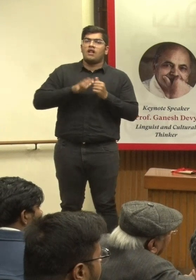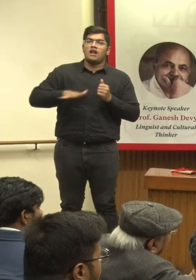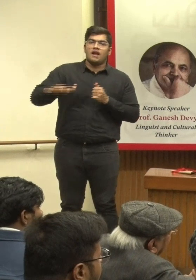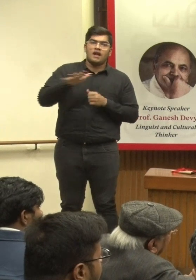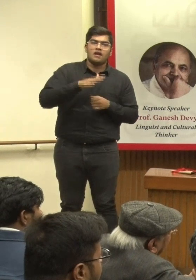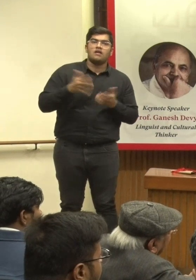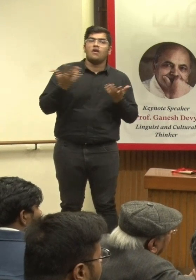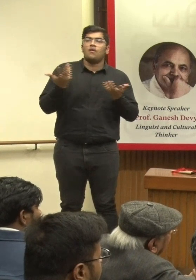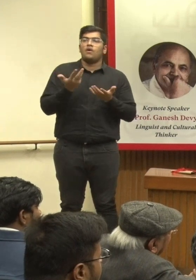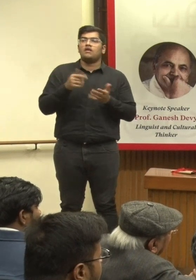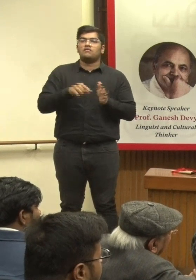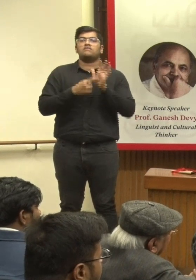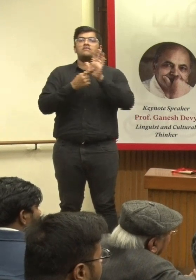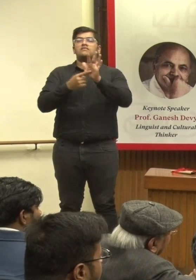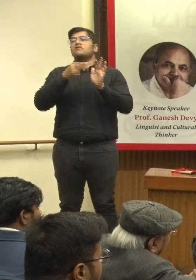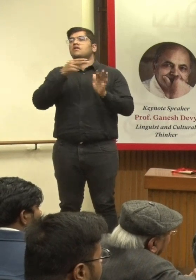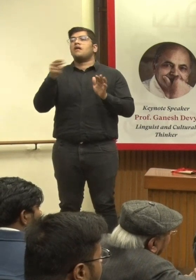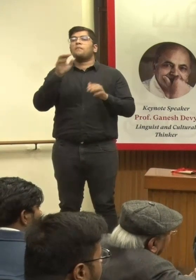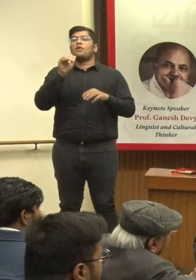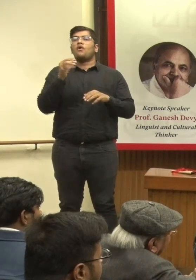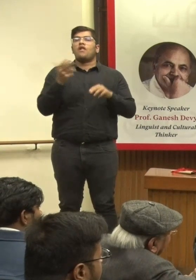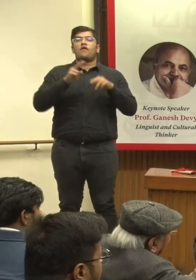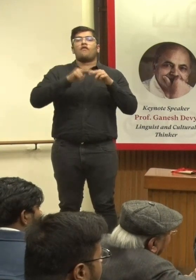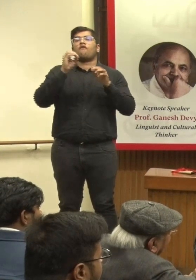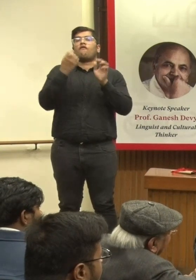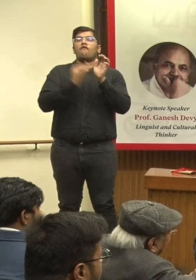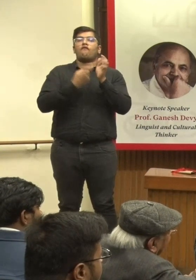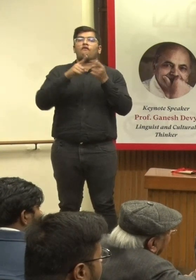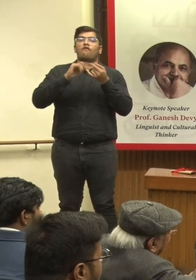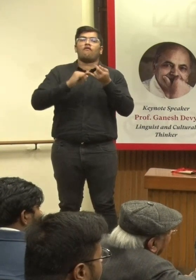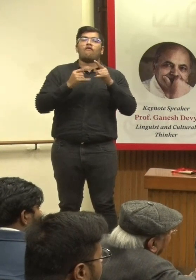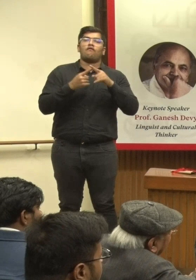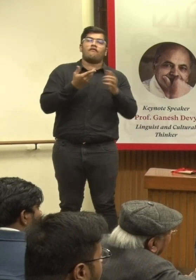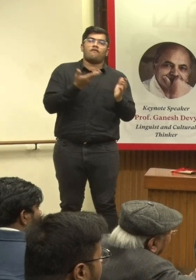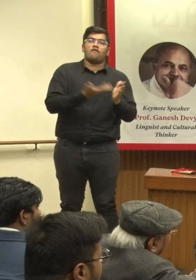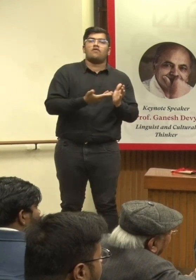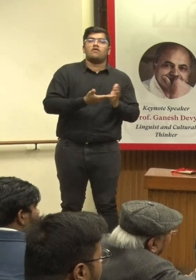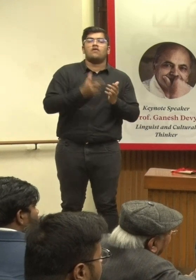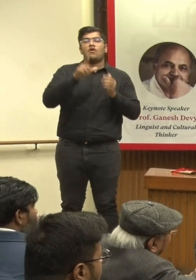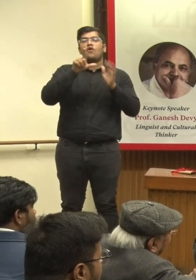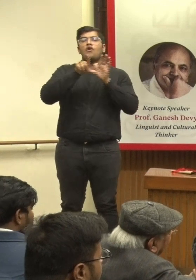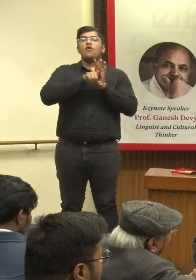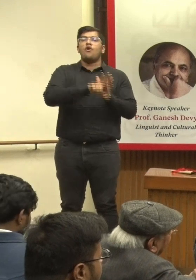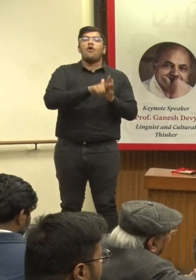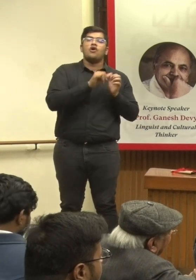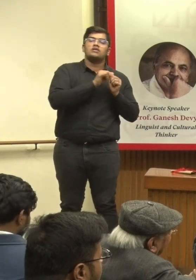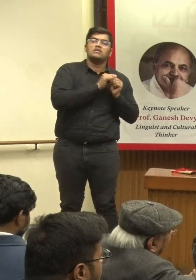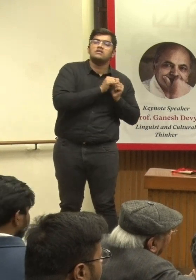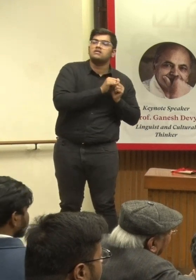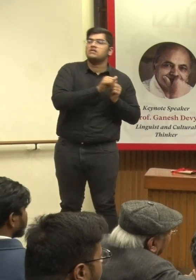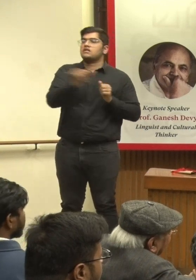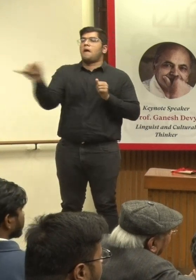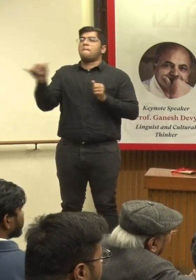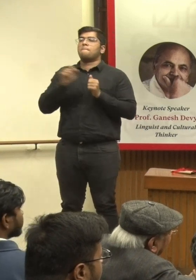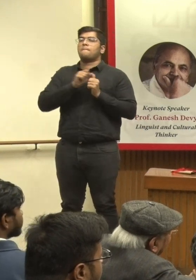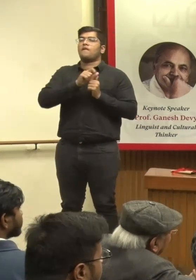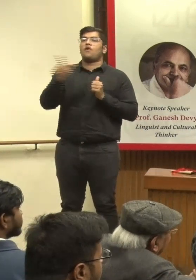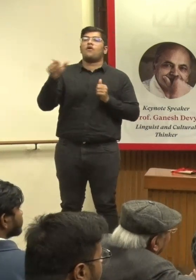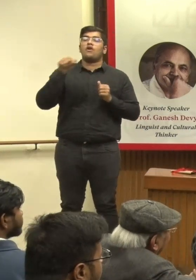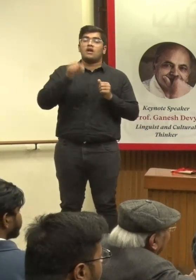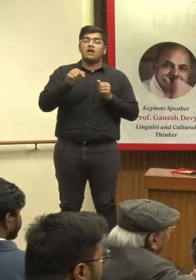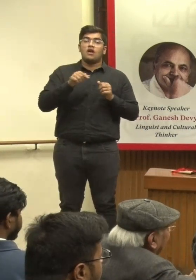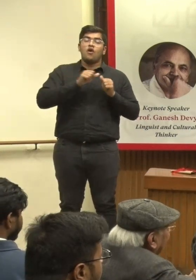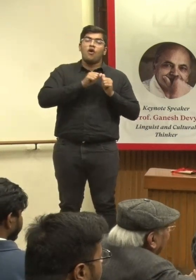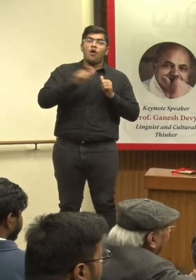were declared as forest. With a single legislation, all of that land